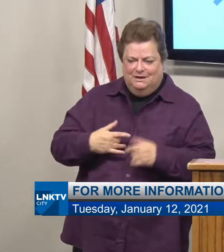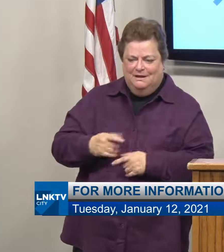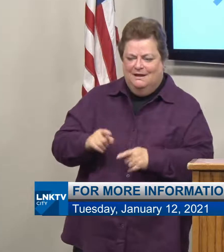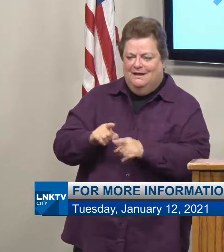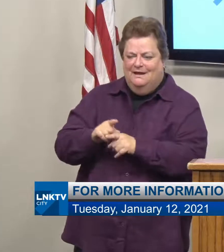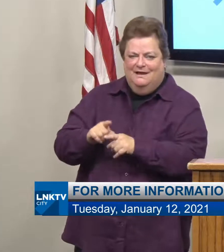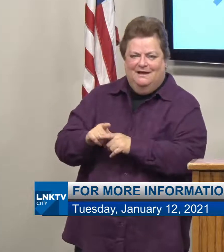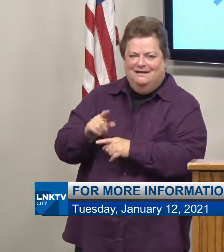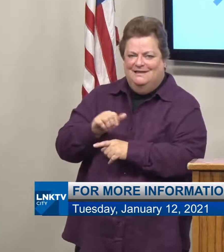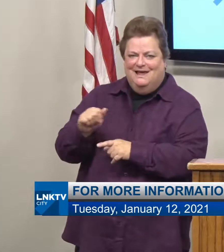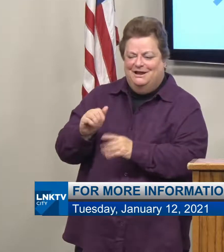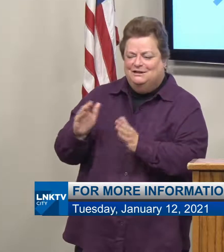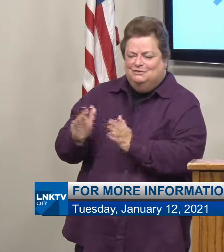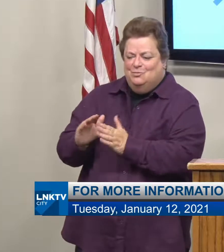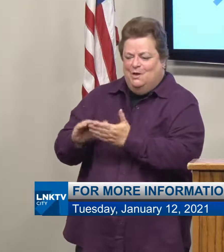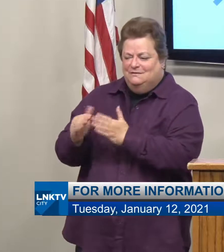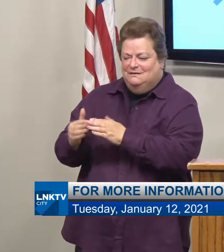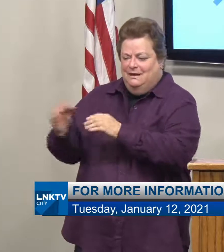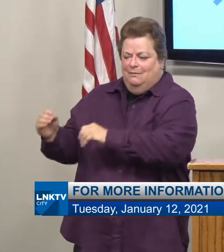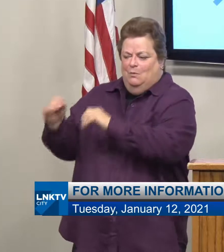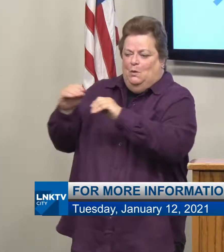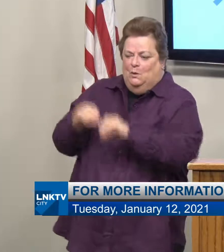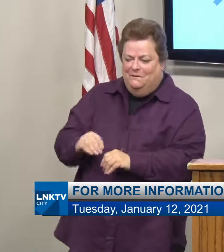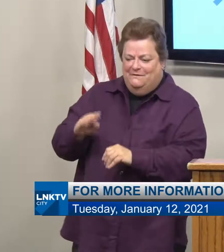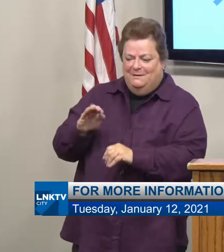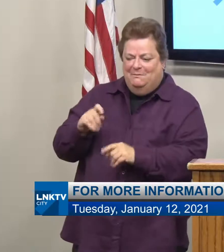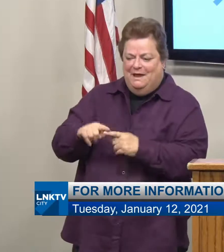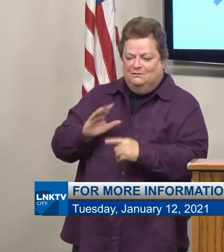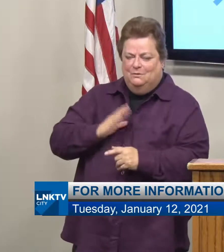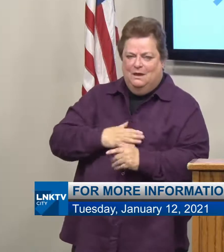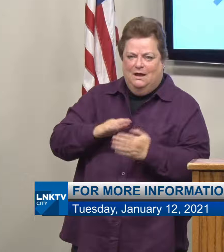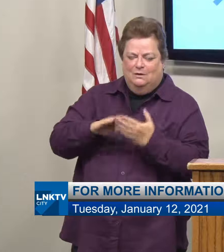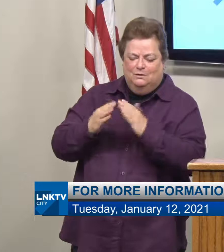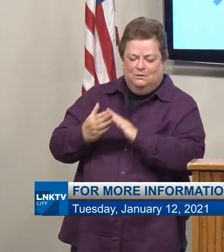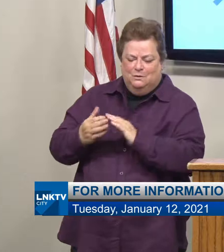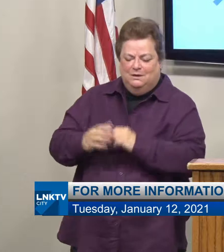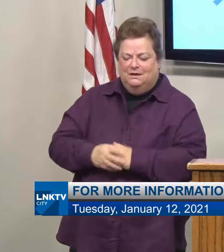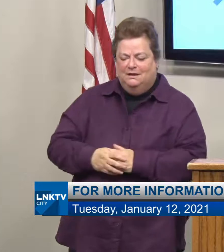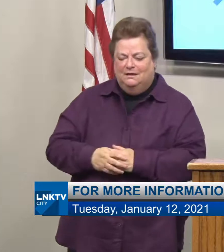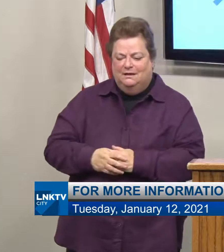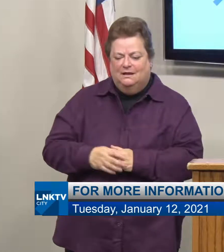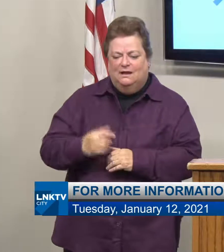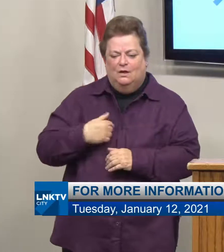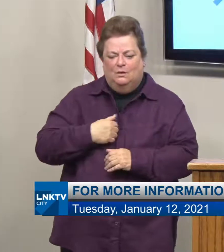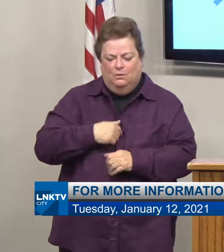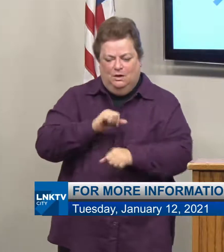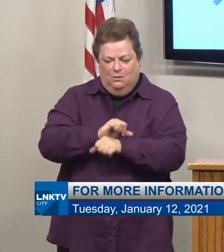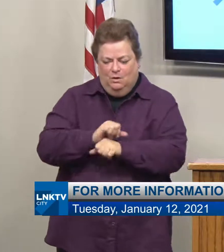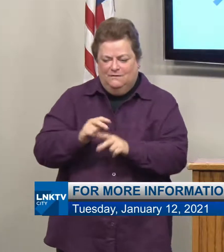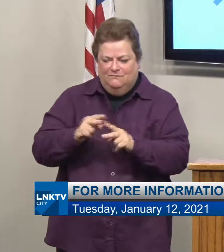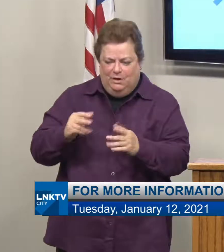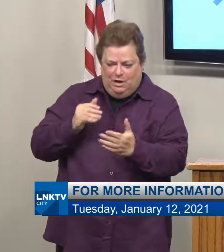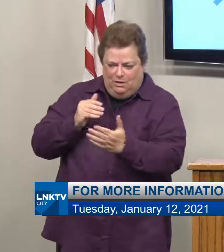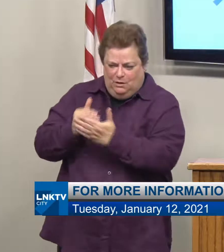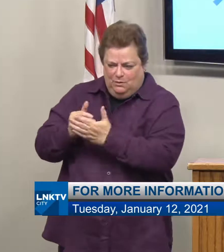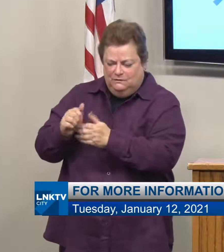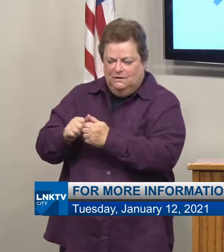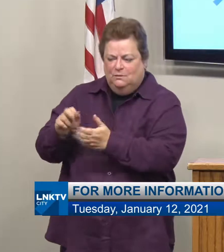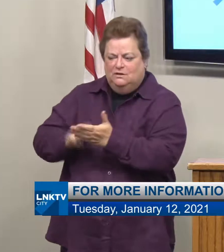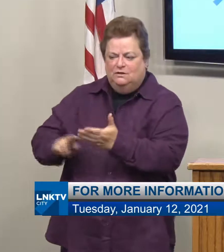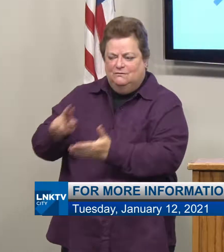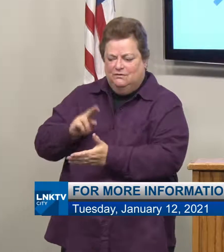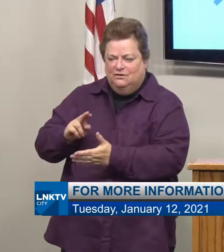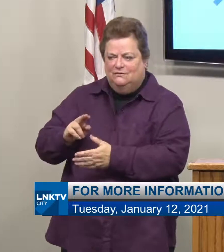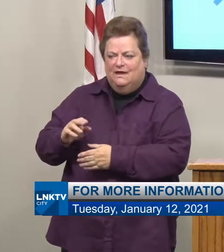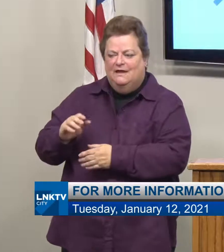city moving into our community. But as we've said before, we work really closely with the university. They put in